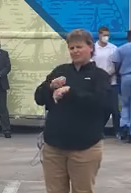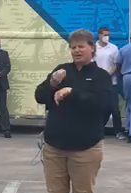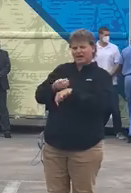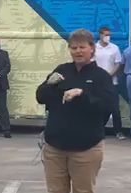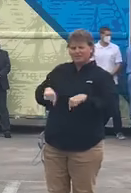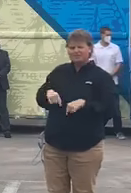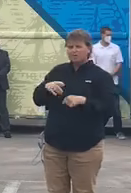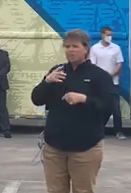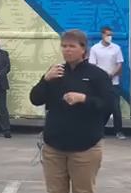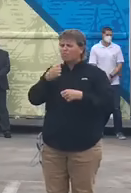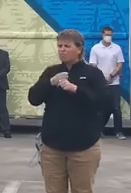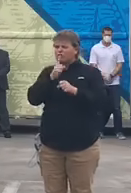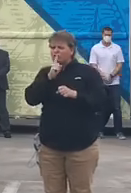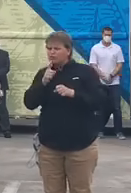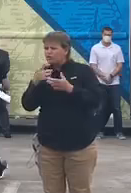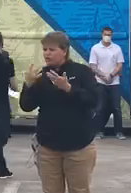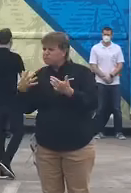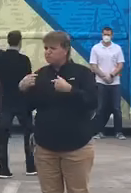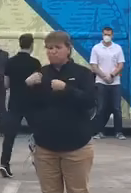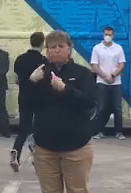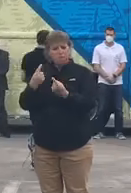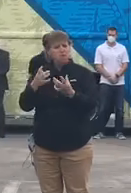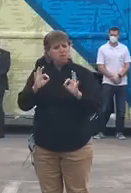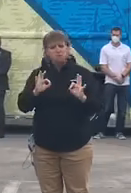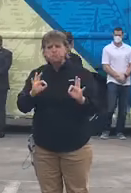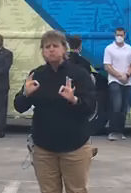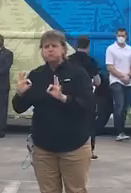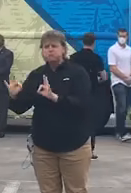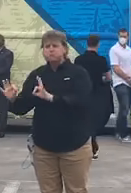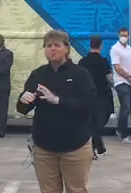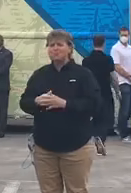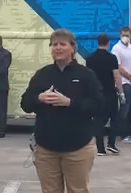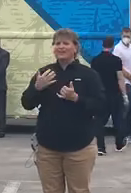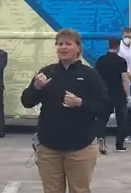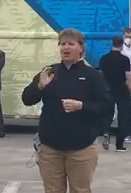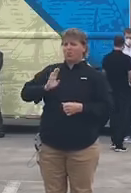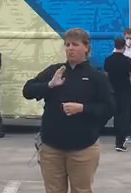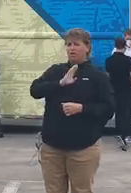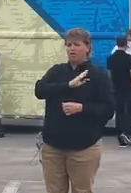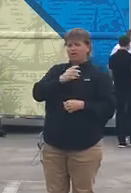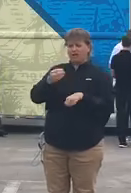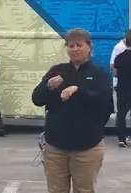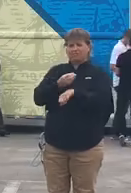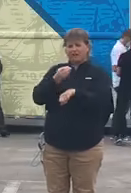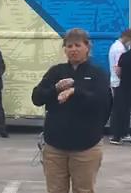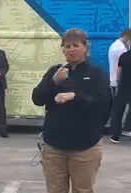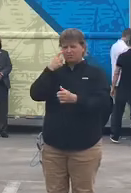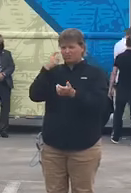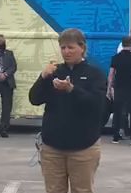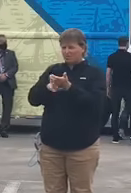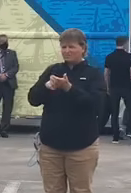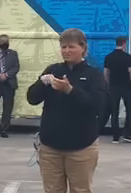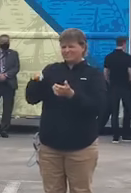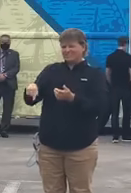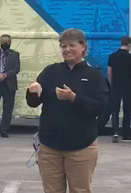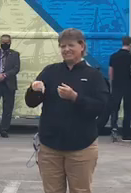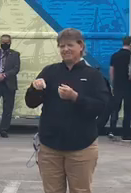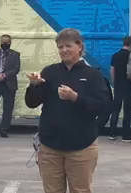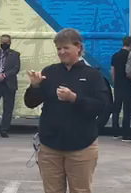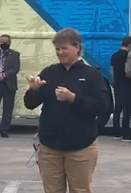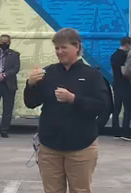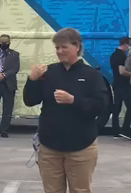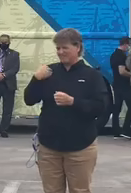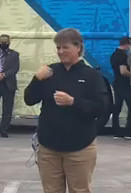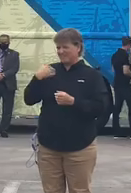decline. You see Miami, I think Miami was 19 or 20% of the cases were positive when we first test were positive. Now I think it's down